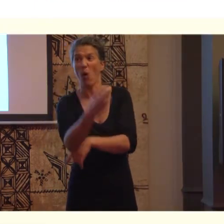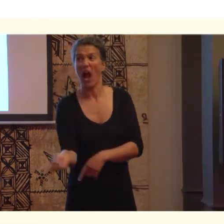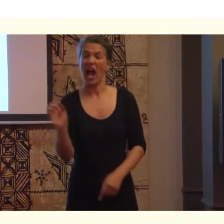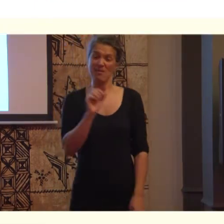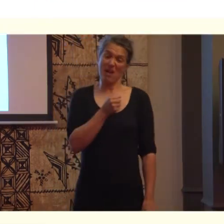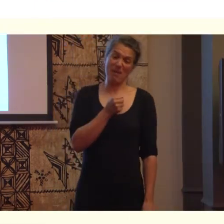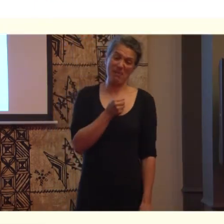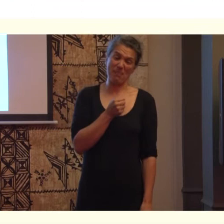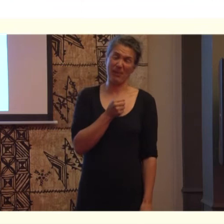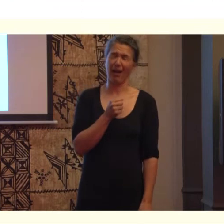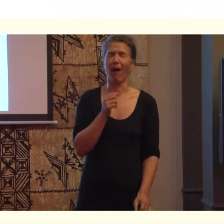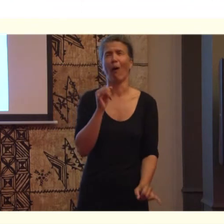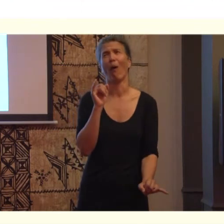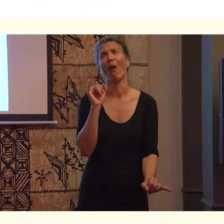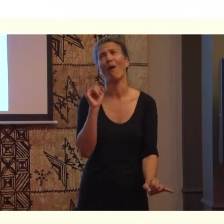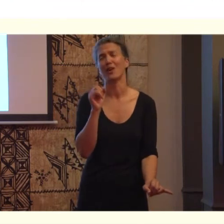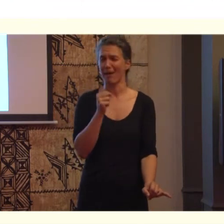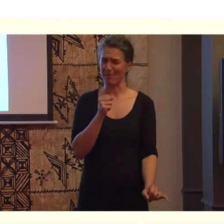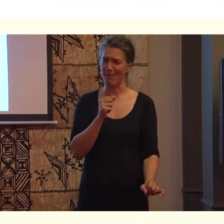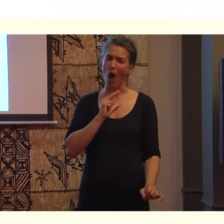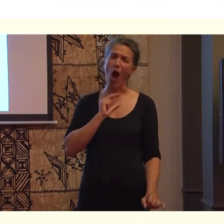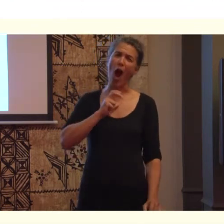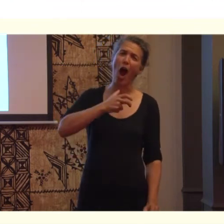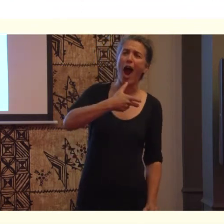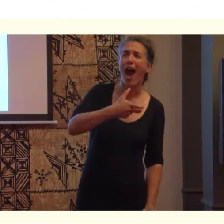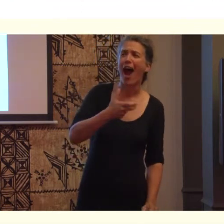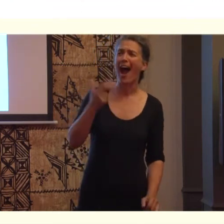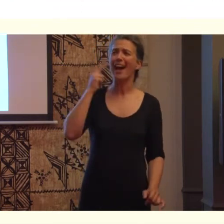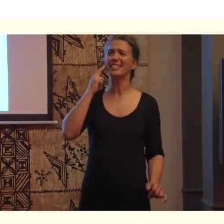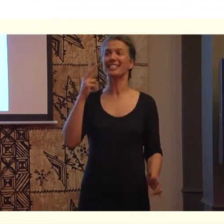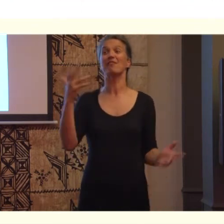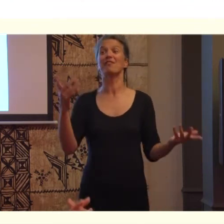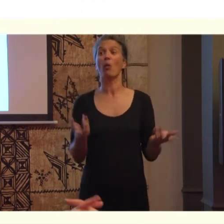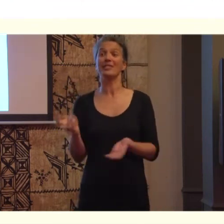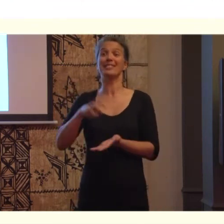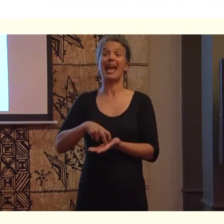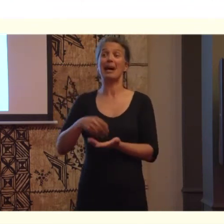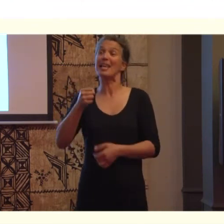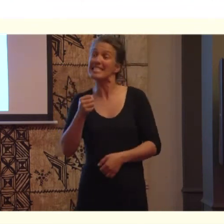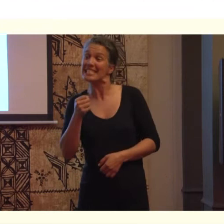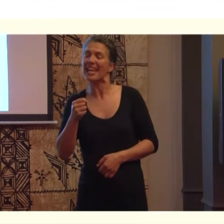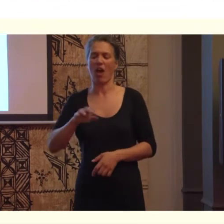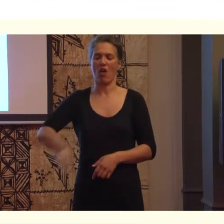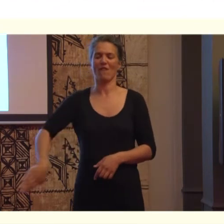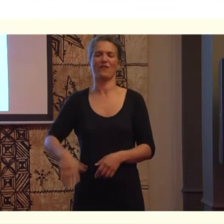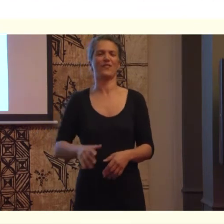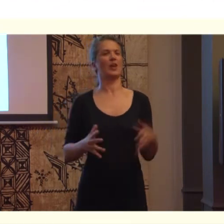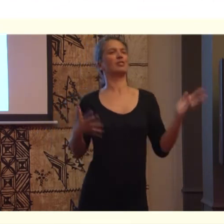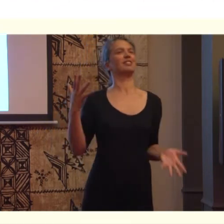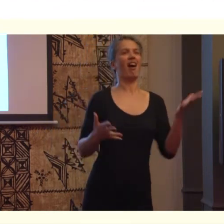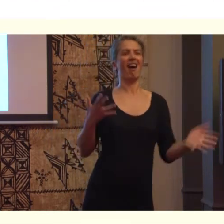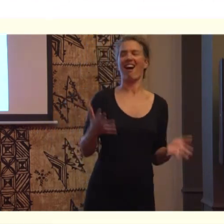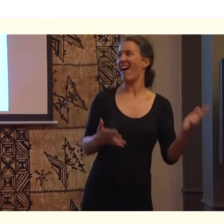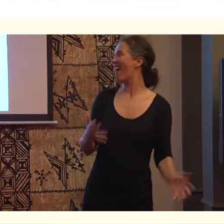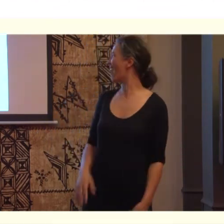good. But the fully deaf people, they just get up and sign the lyrics, which is quite cool. And here I go, I'm